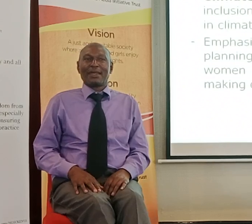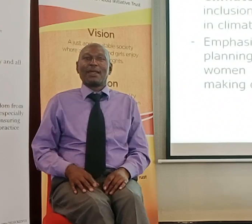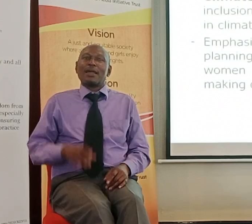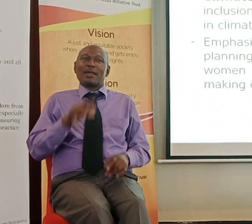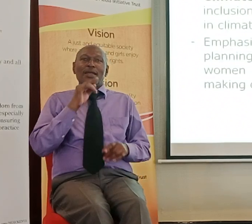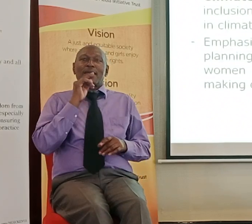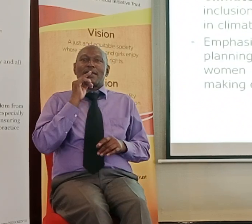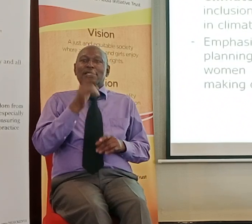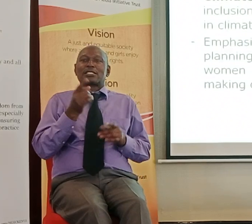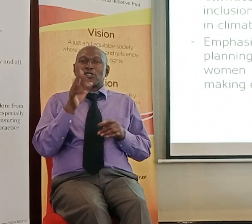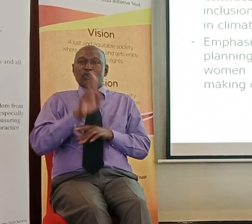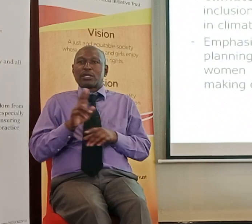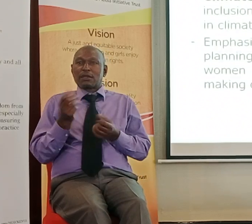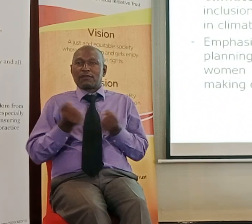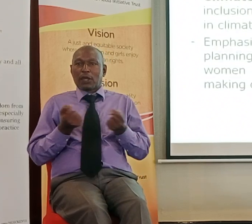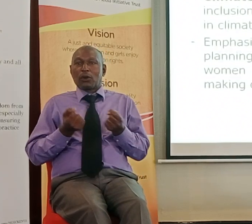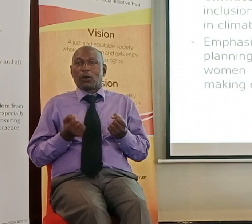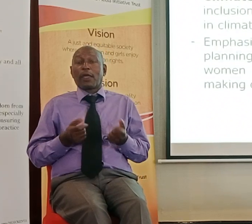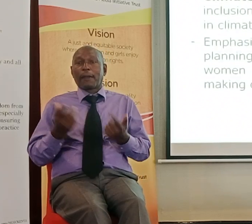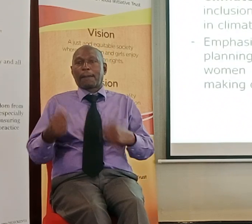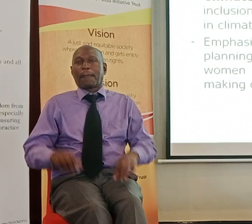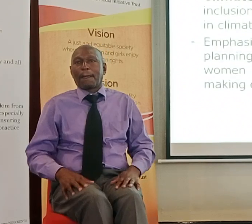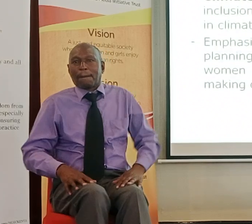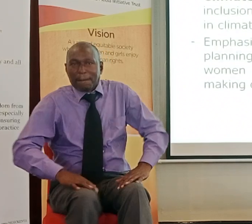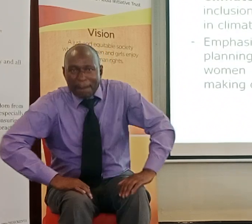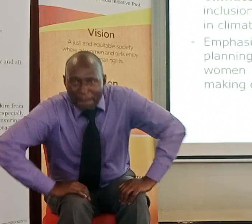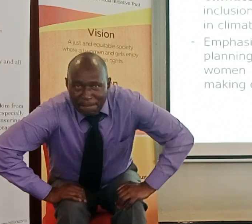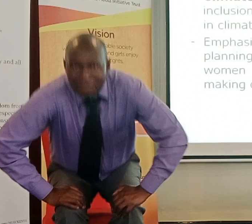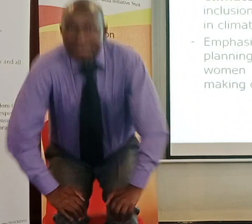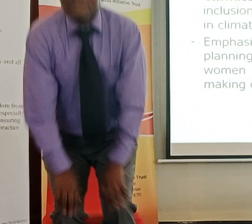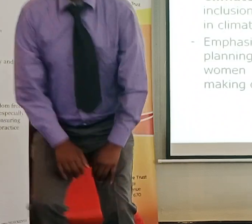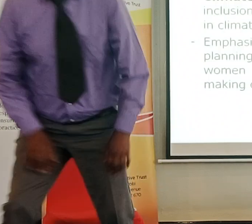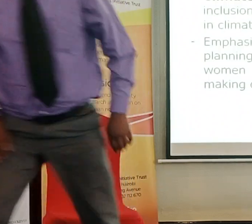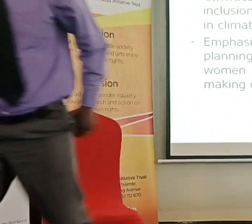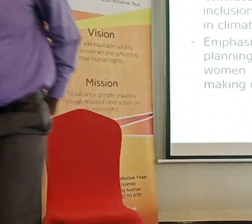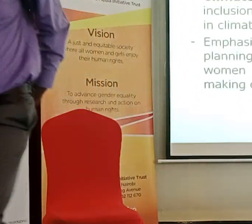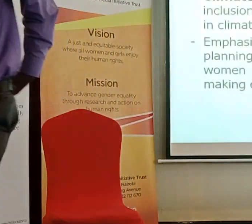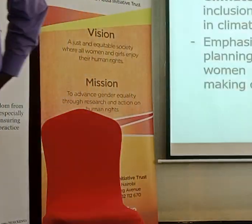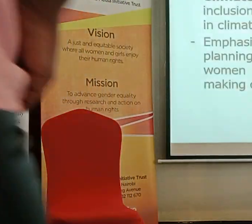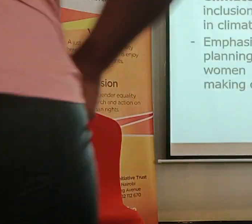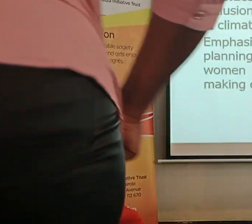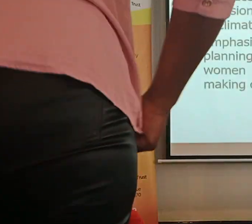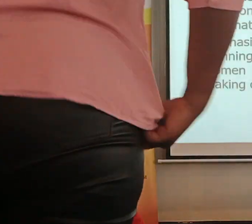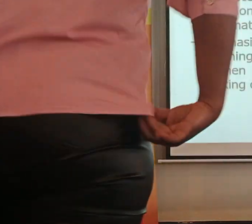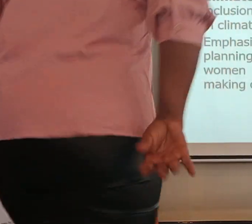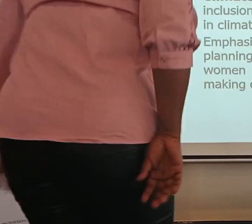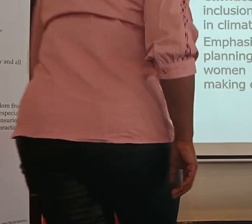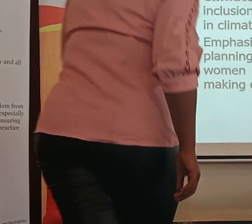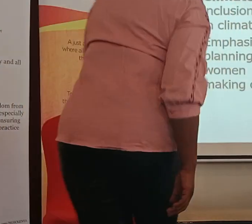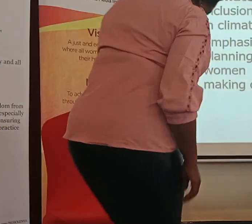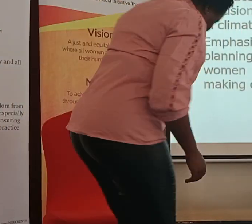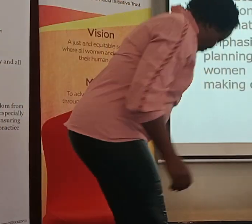terms of implementing the NDC, our key instrument as a country that